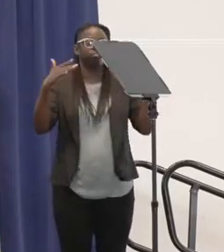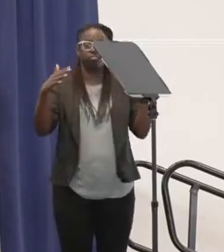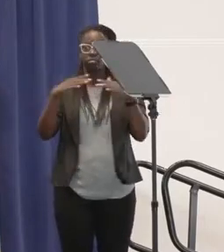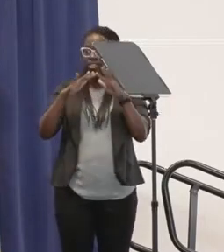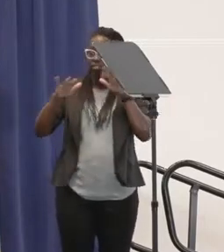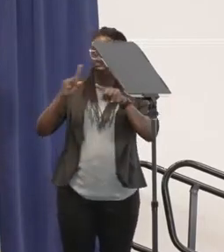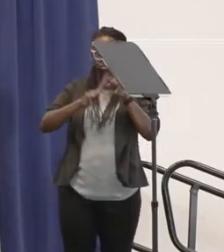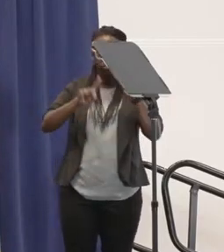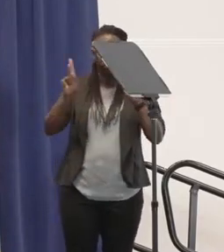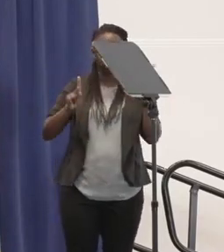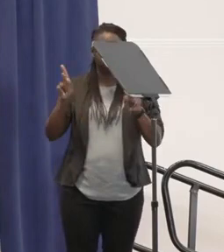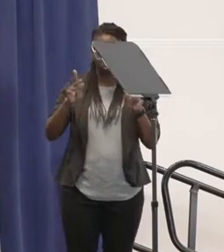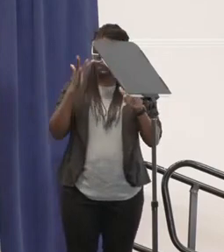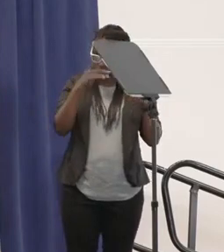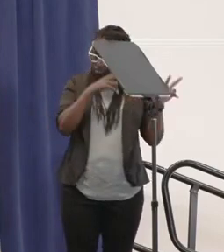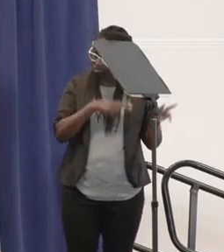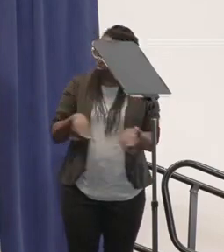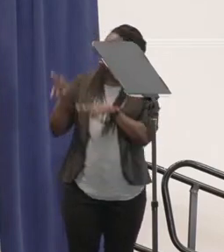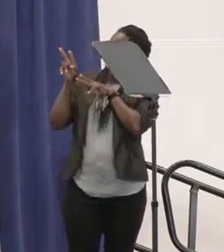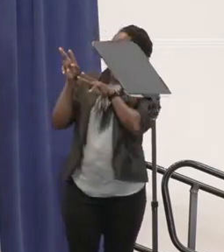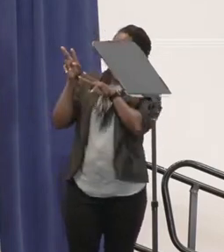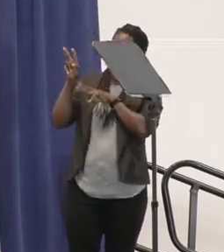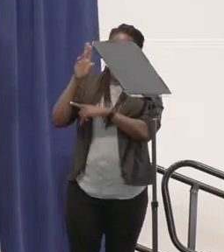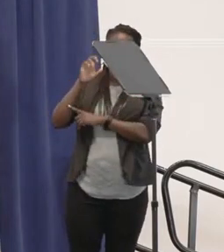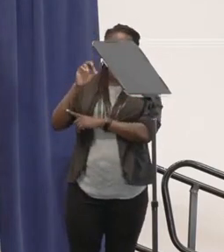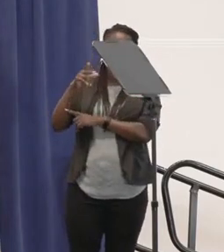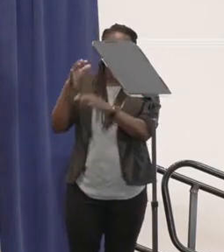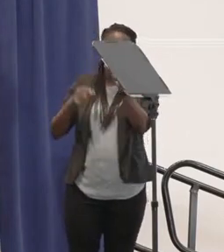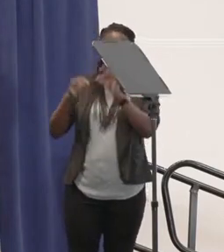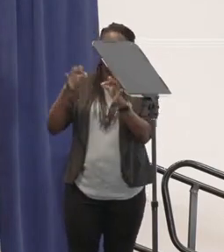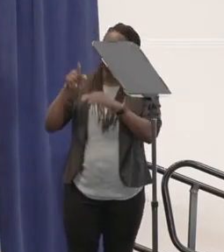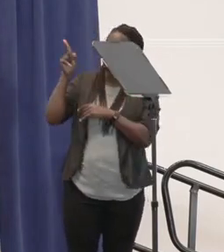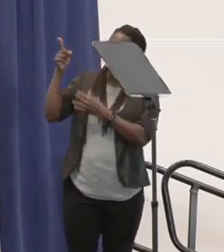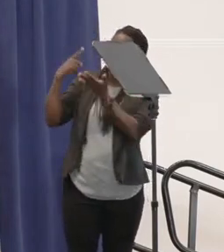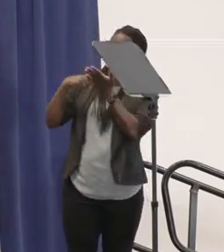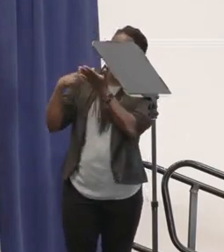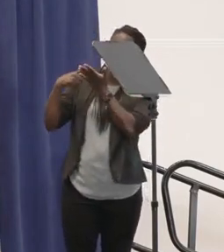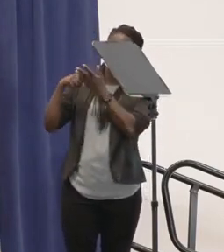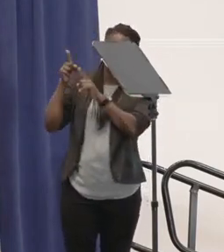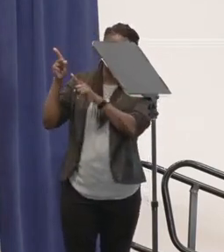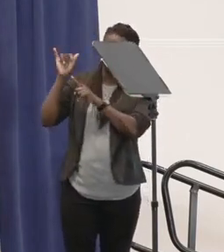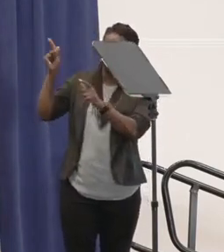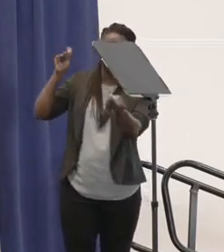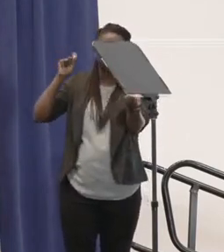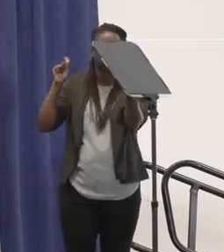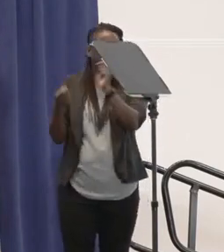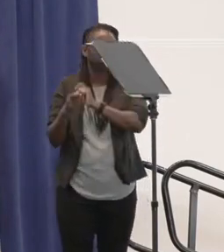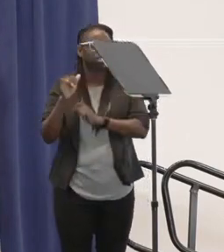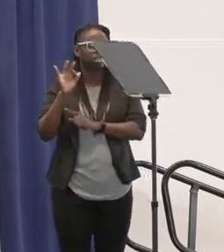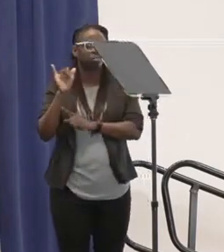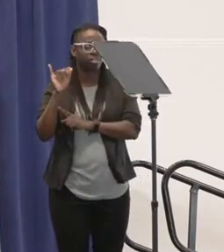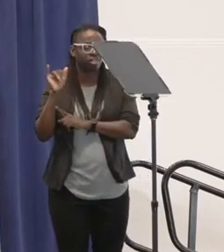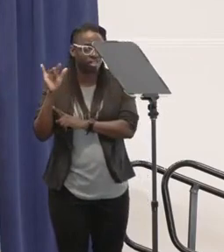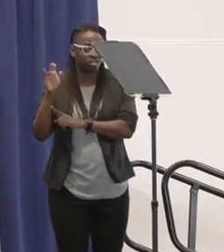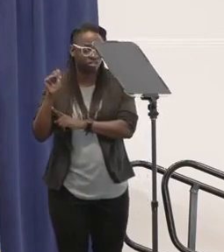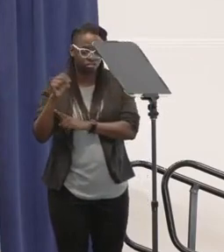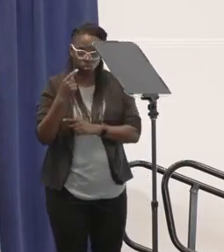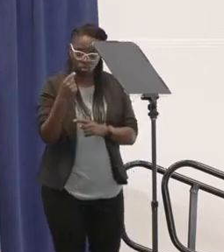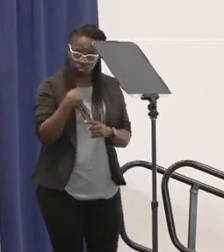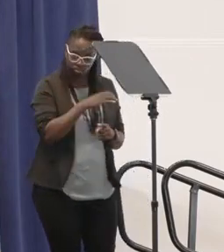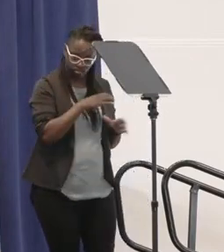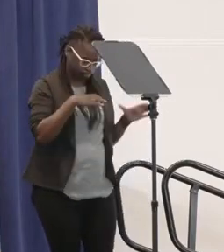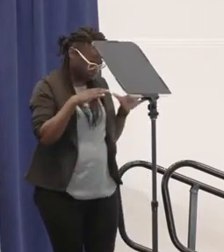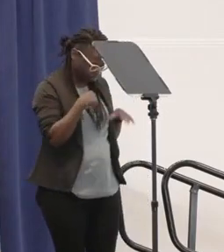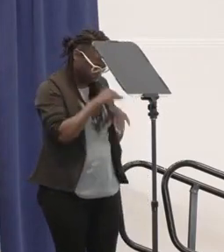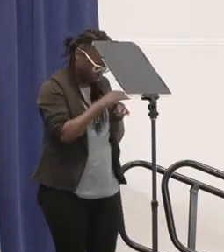really, of the Supreme Court's decision. It is because of these leaders that we are here today, building community and taking